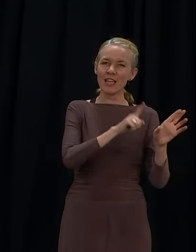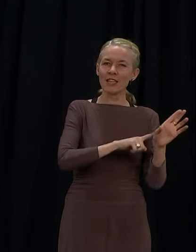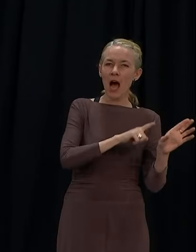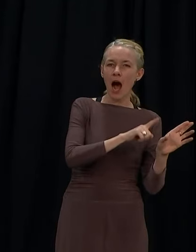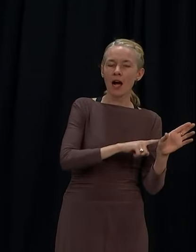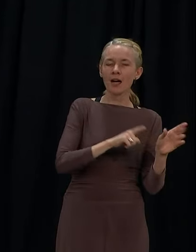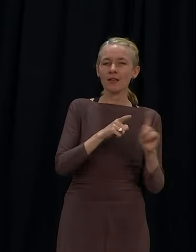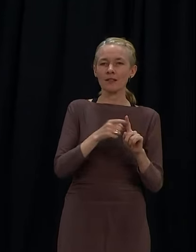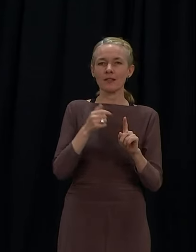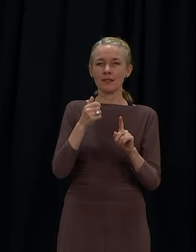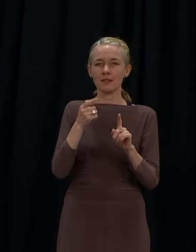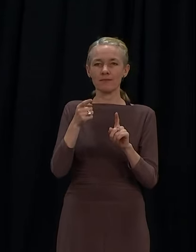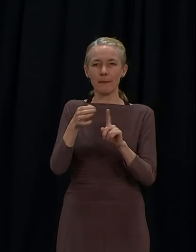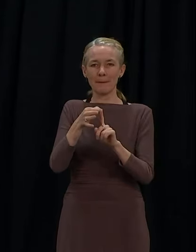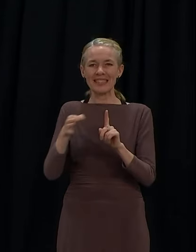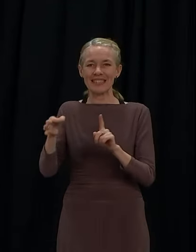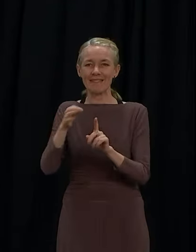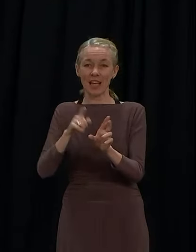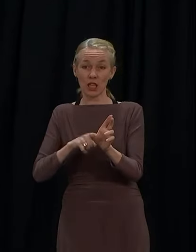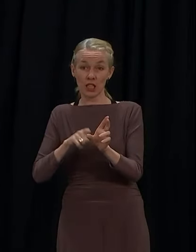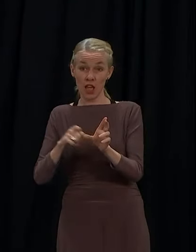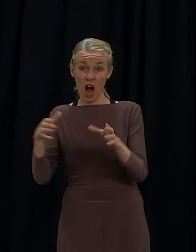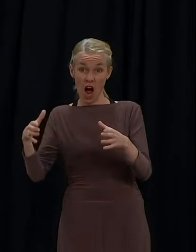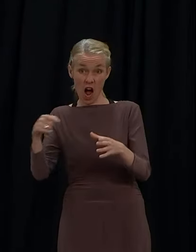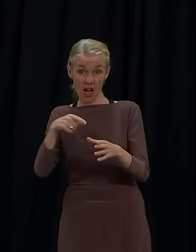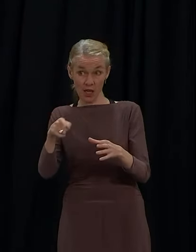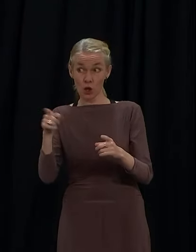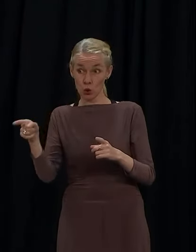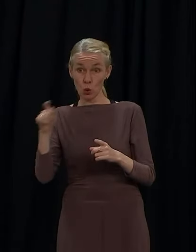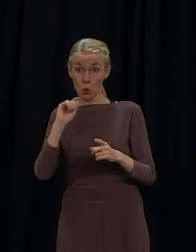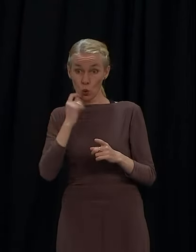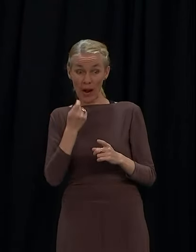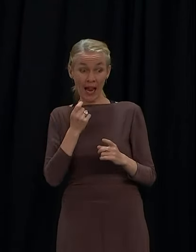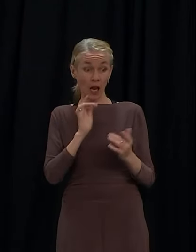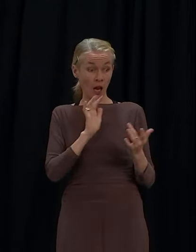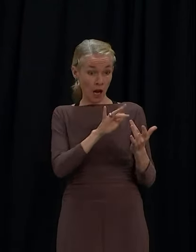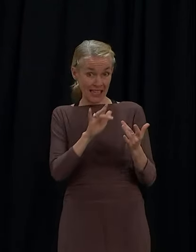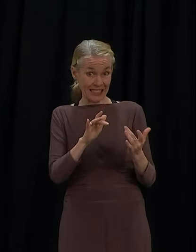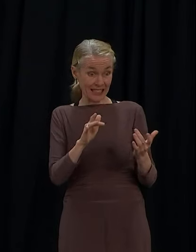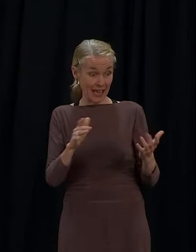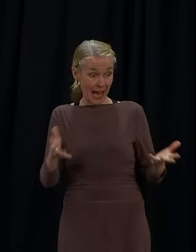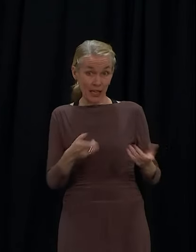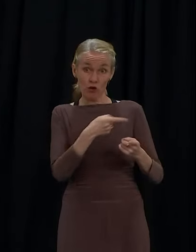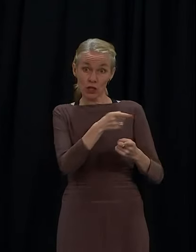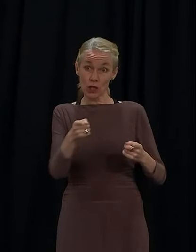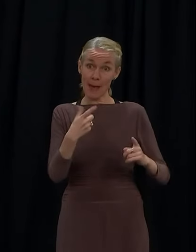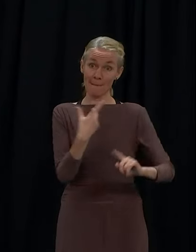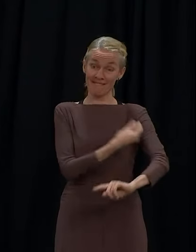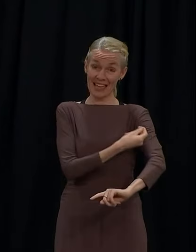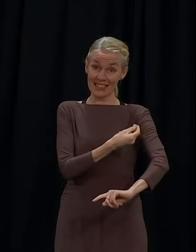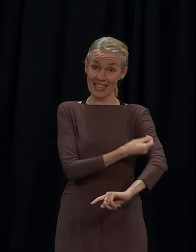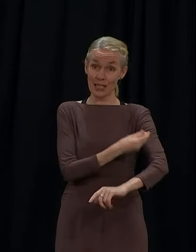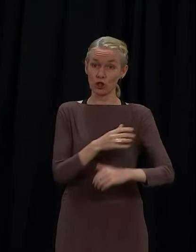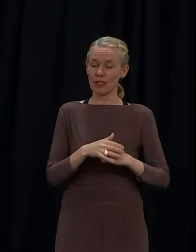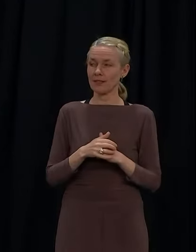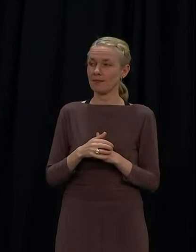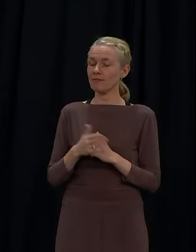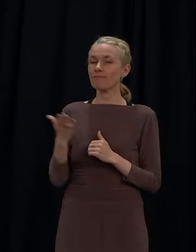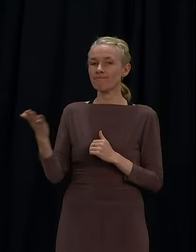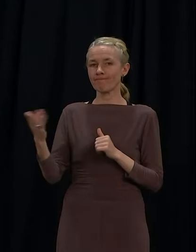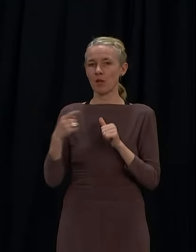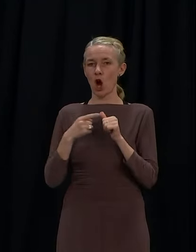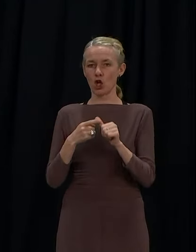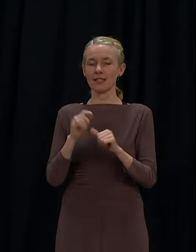there a targeted approach to those age groups? So we have, for instance, with our vaccination campaign, I'll speak specifically to the Pacific